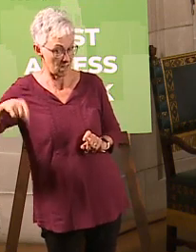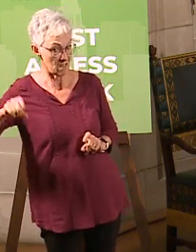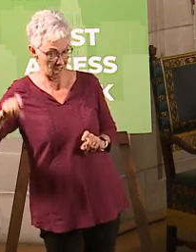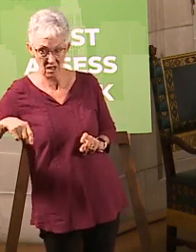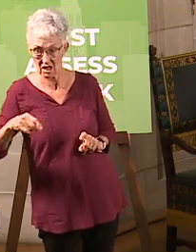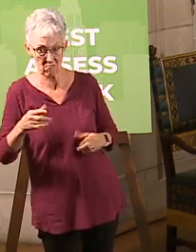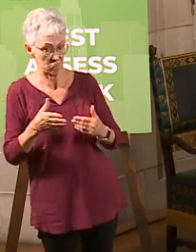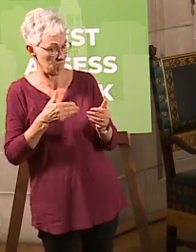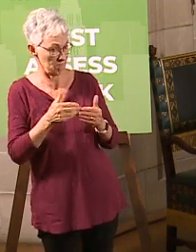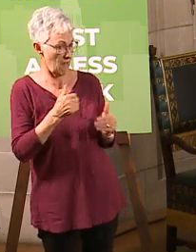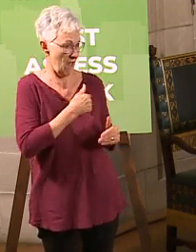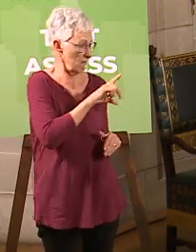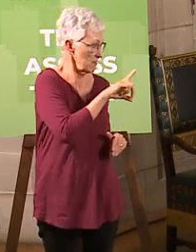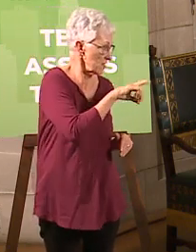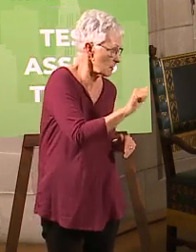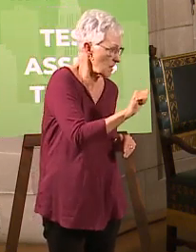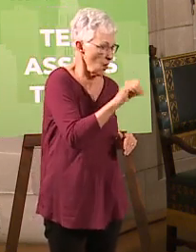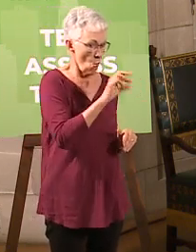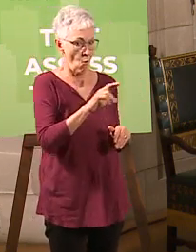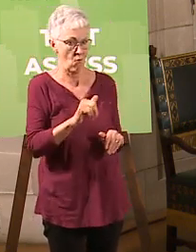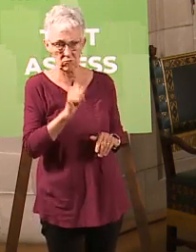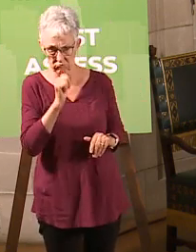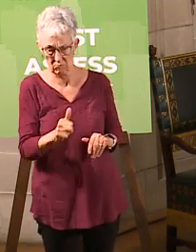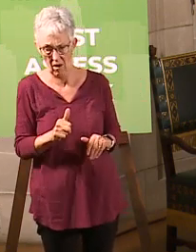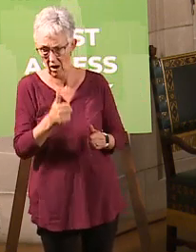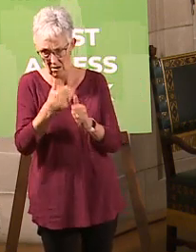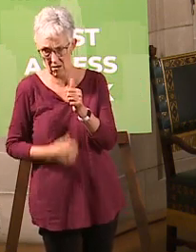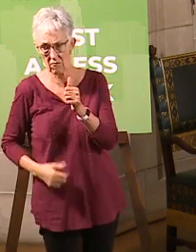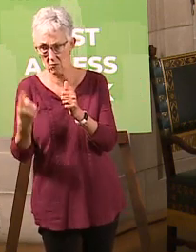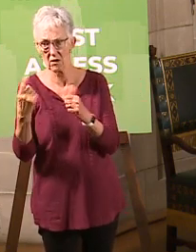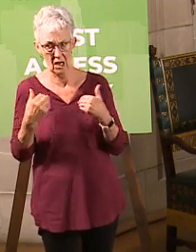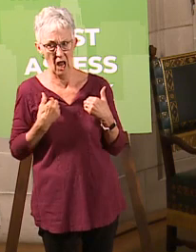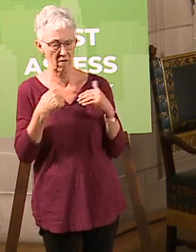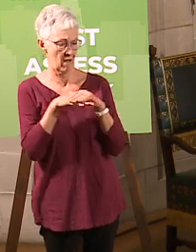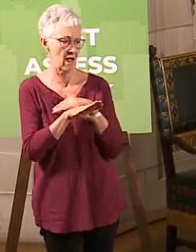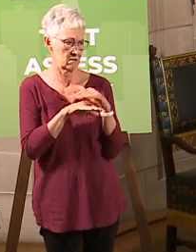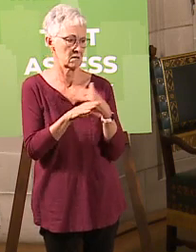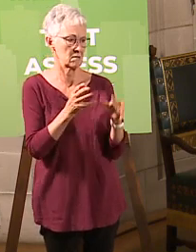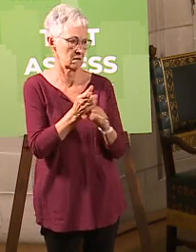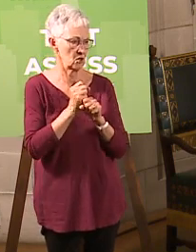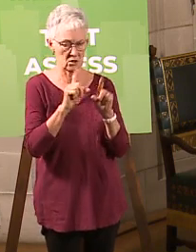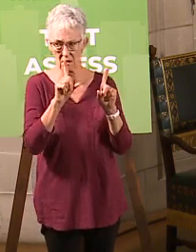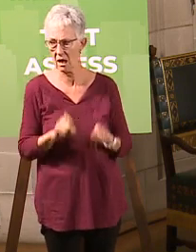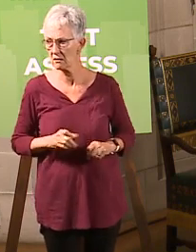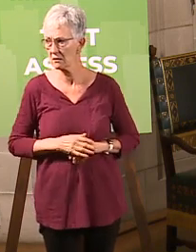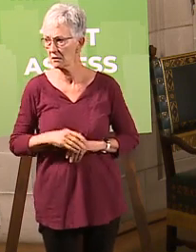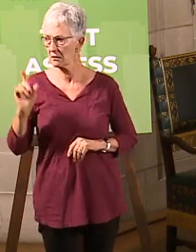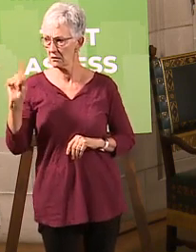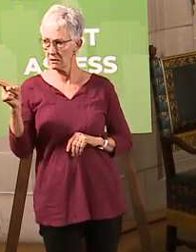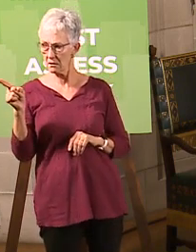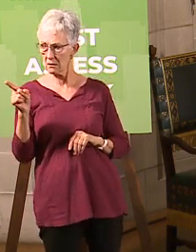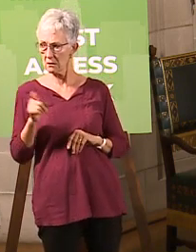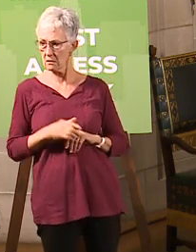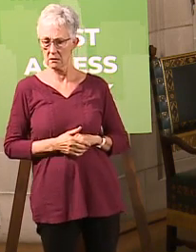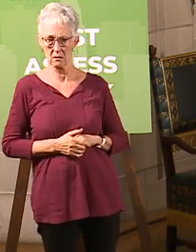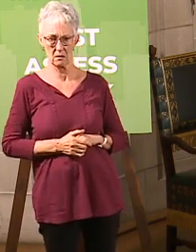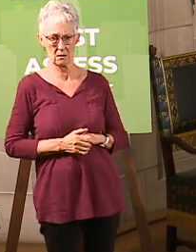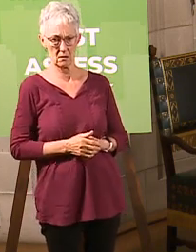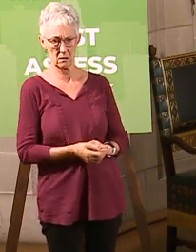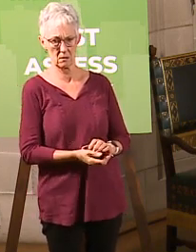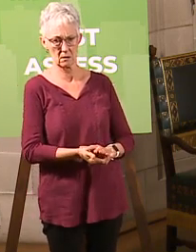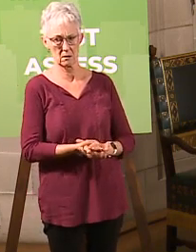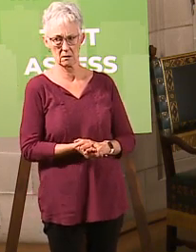worry about receiving care because of an inability to pay. So there are other alternatives with regard to how folks can get that testing, and